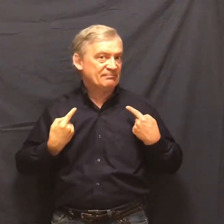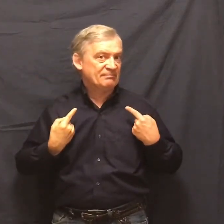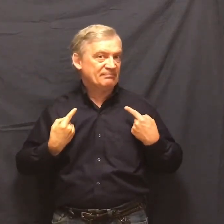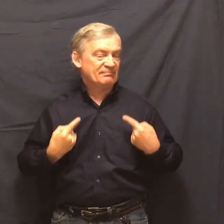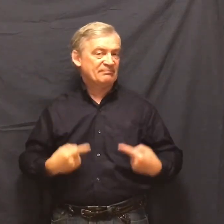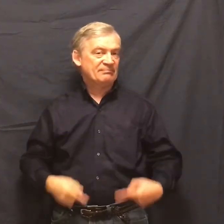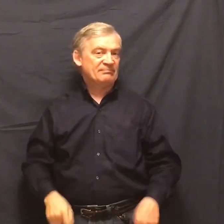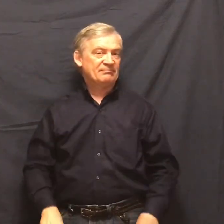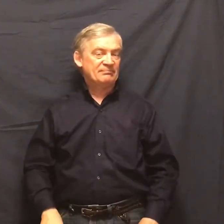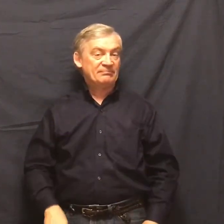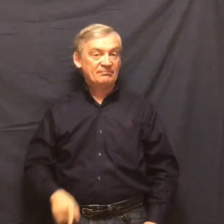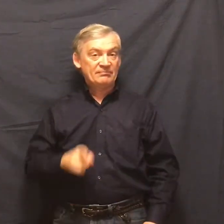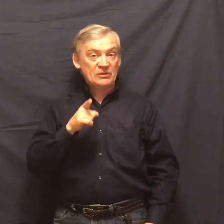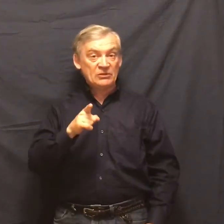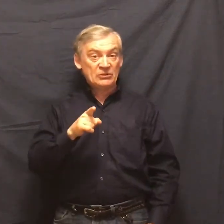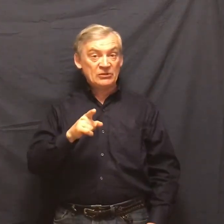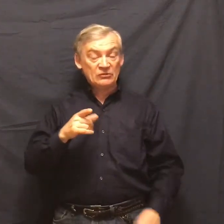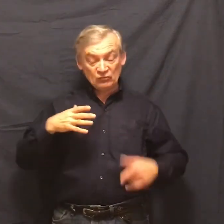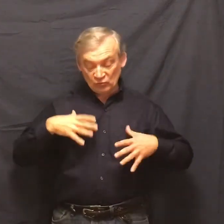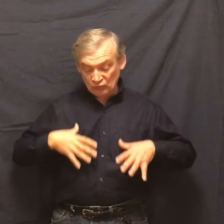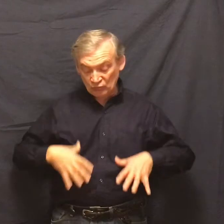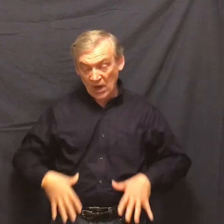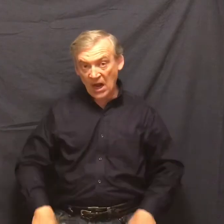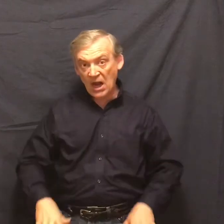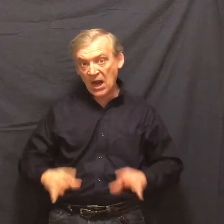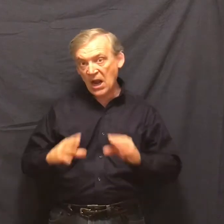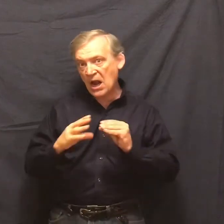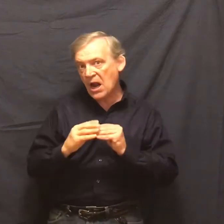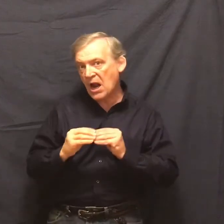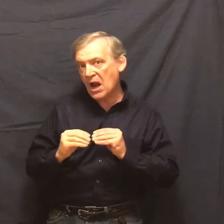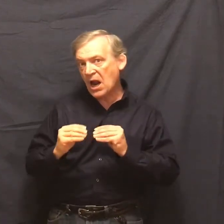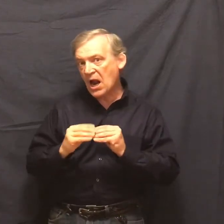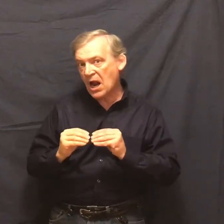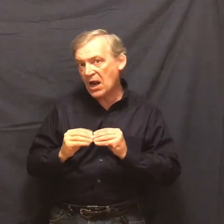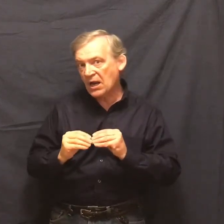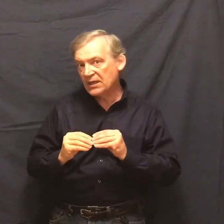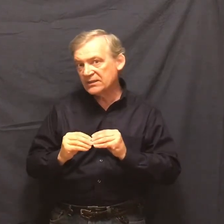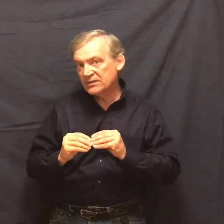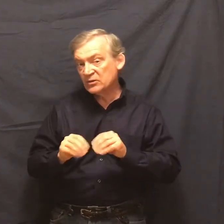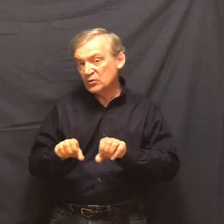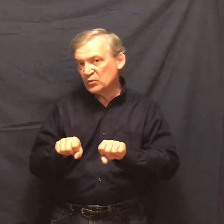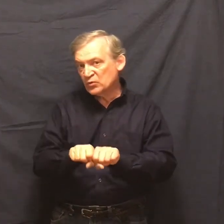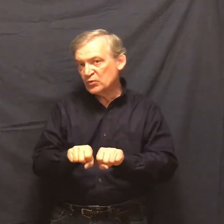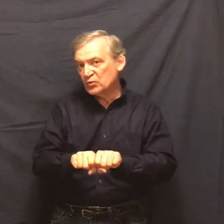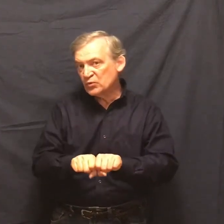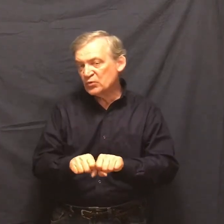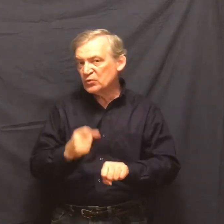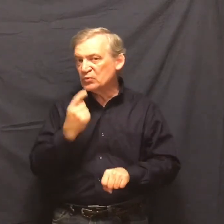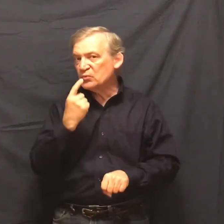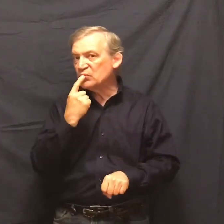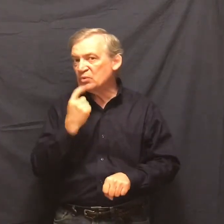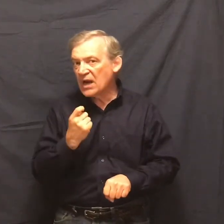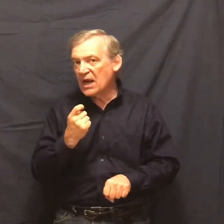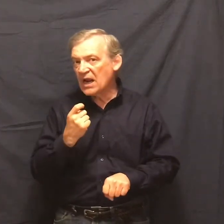She wore a cotton house dress and red mules, on the instep of which were little bouquets of red ostrich